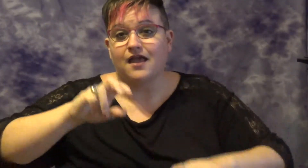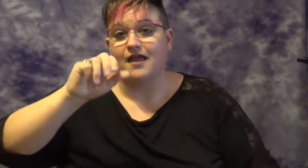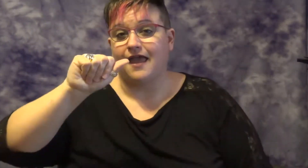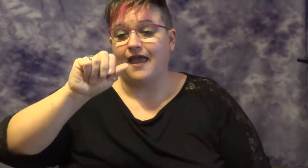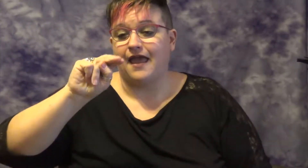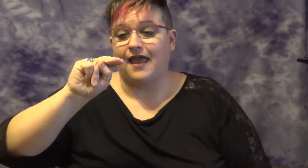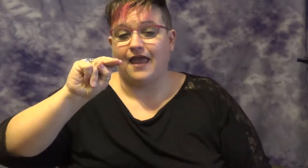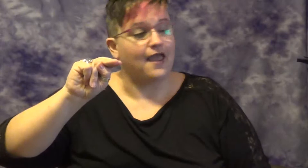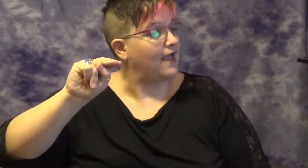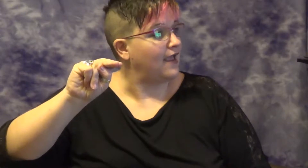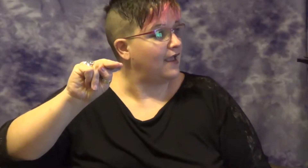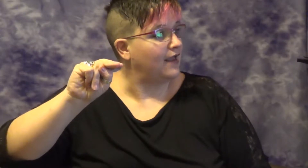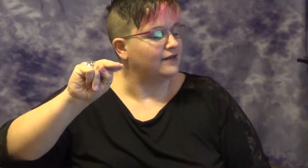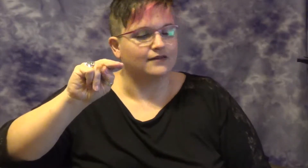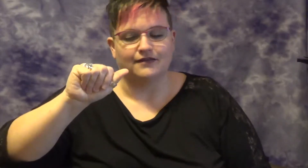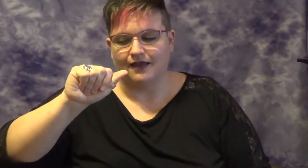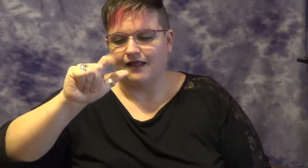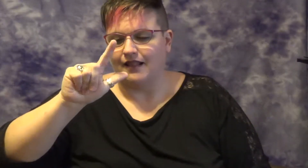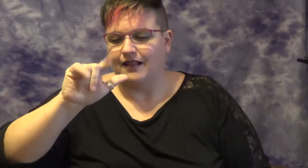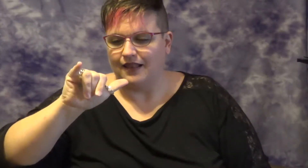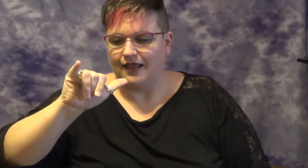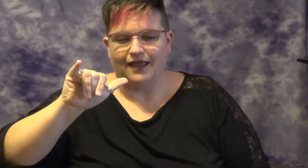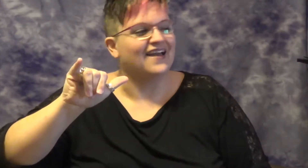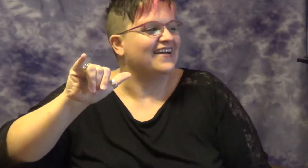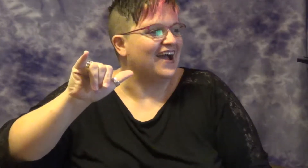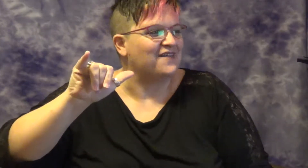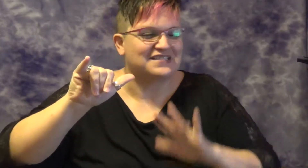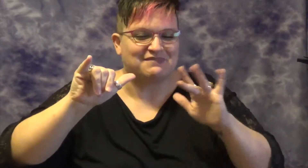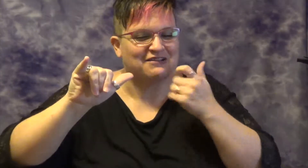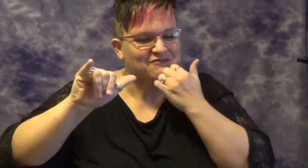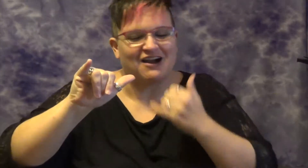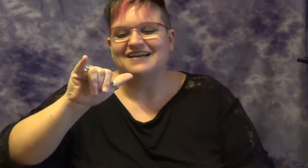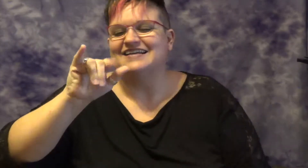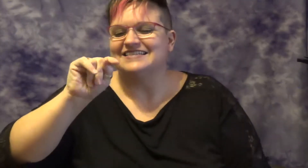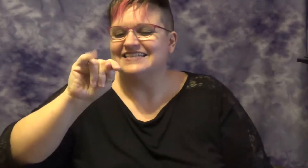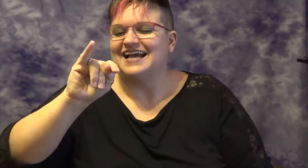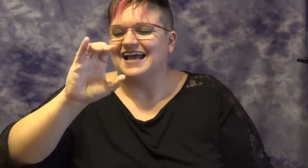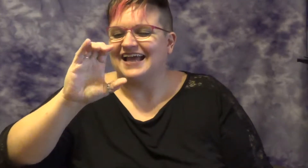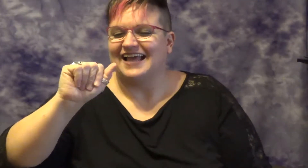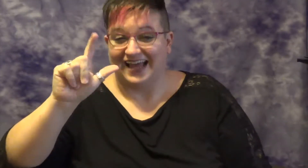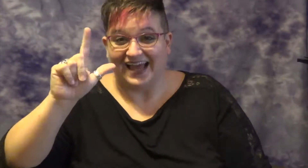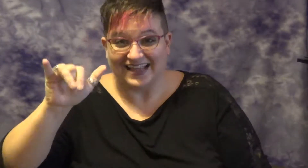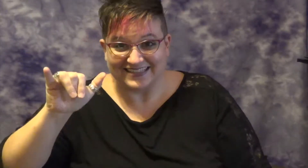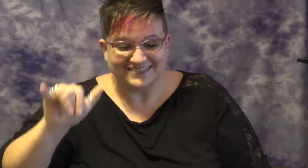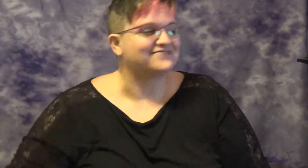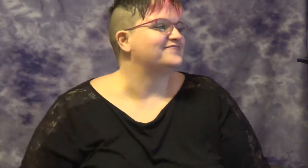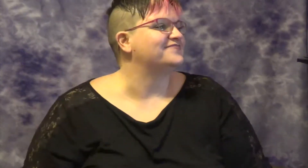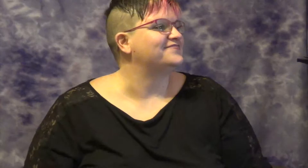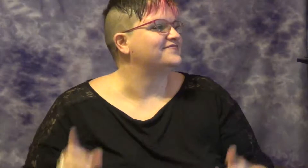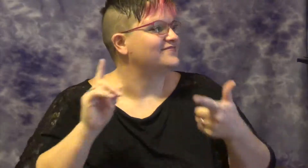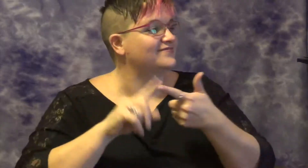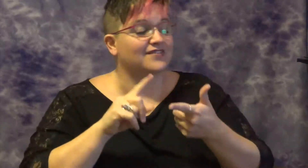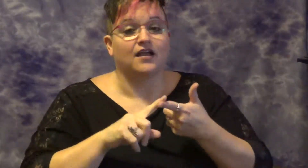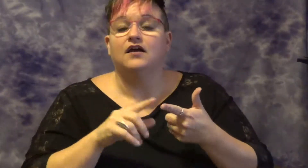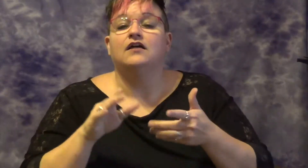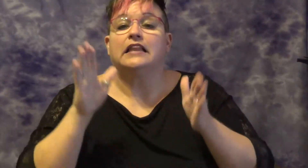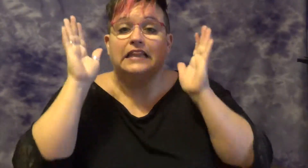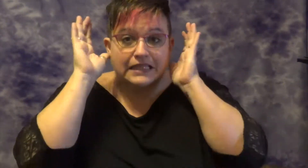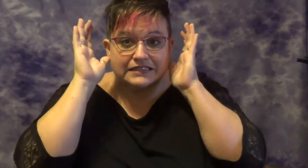and think analytically. I always spell this wrong, so let me make sure I spell it right.